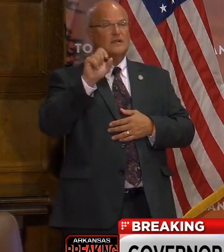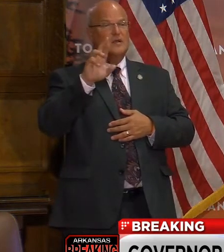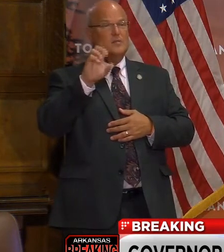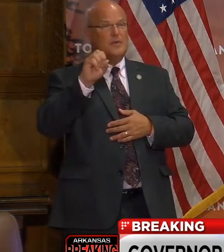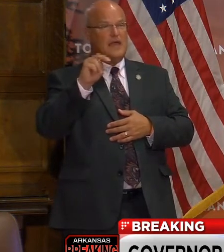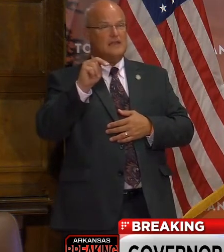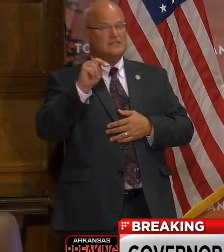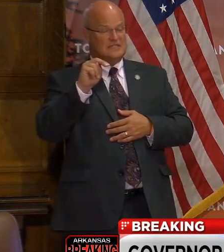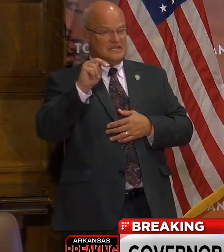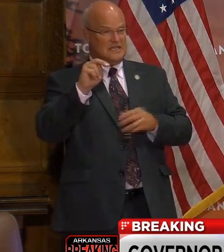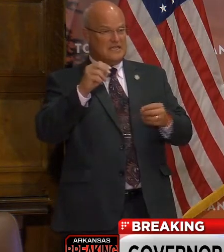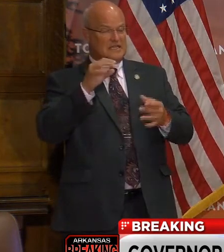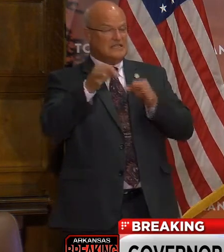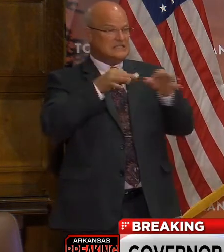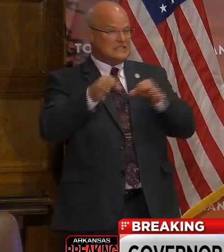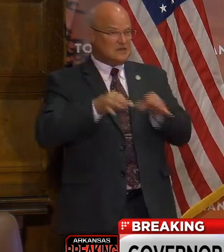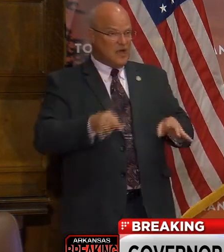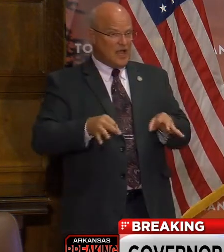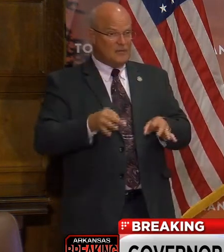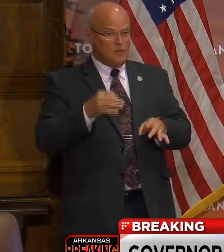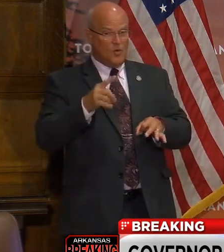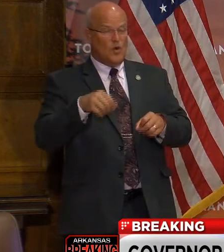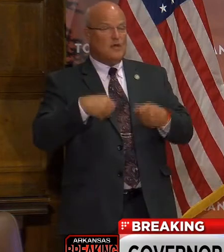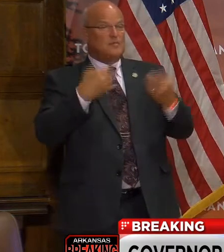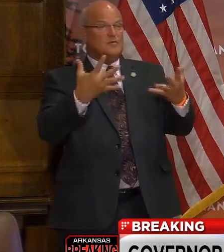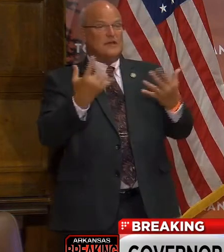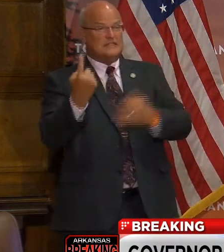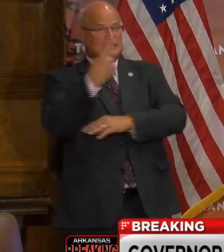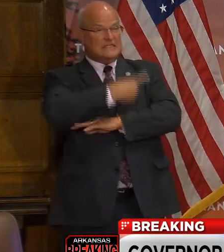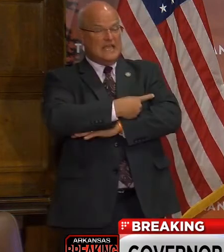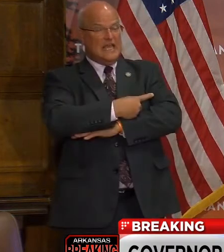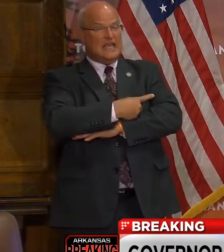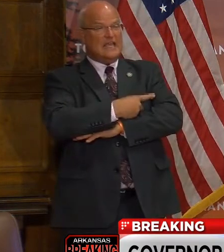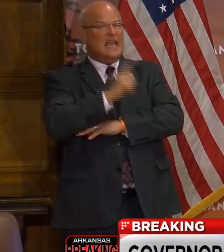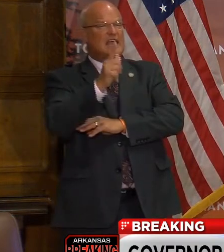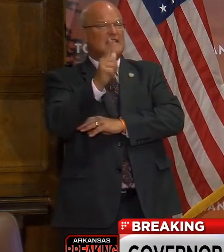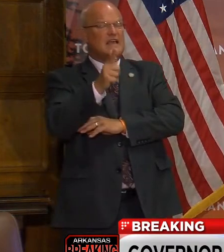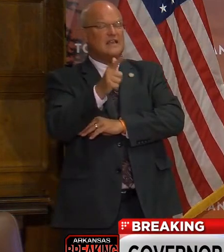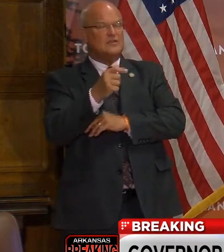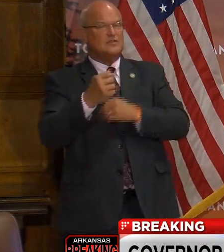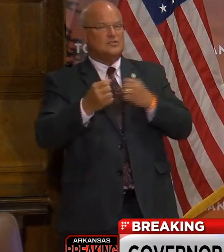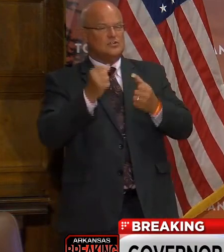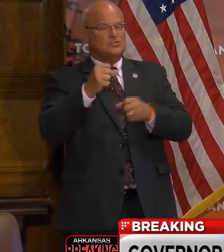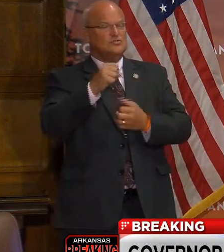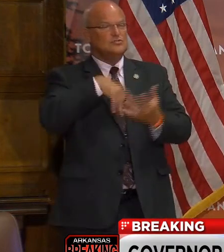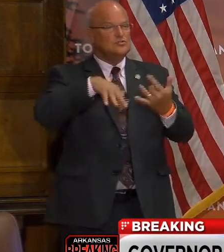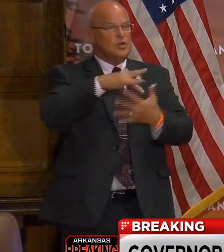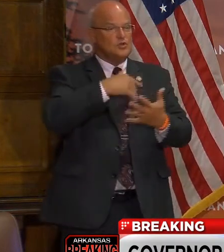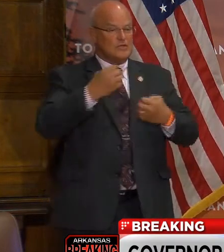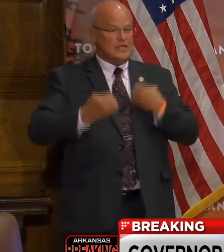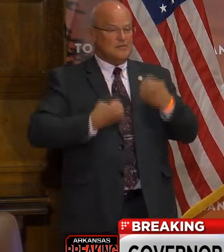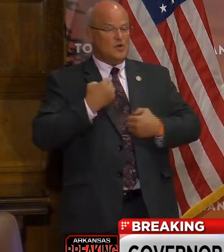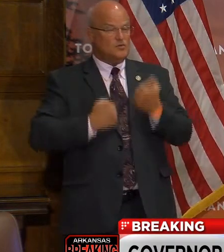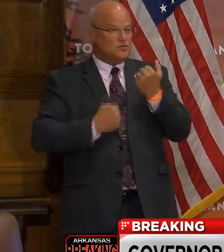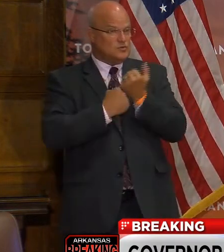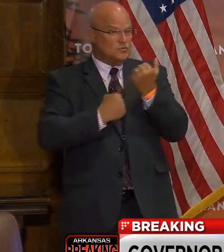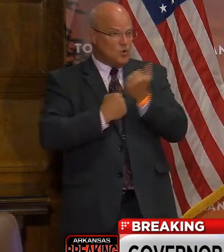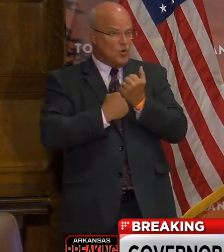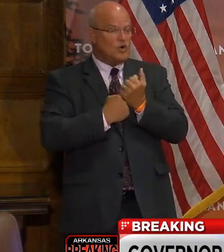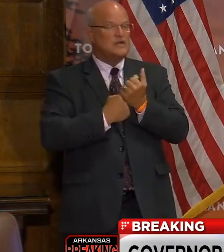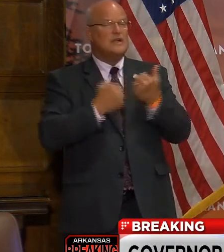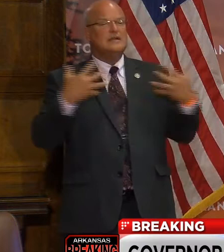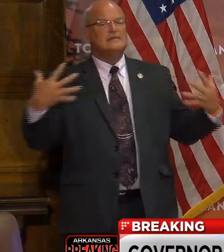made available today and the one that will be coming that provides more information on social emotional supports, bring together